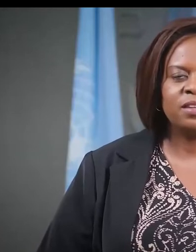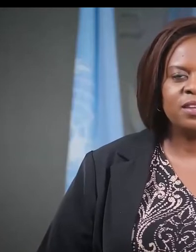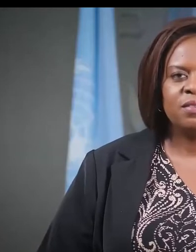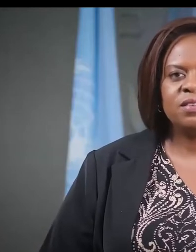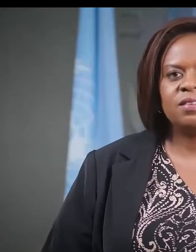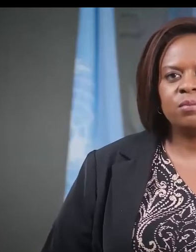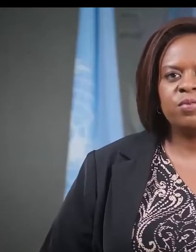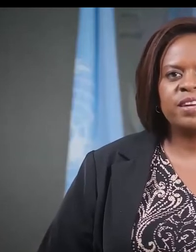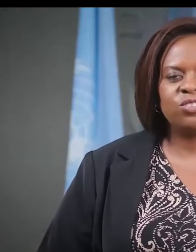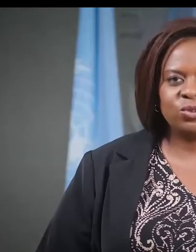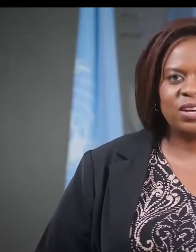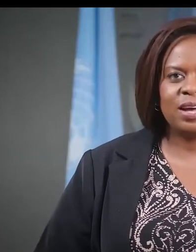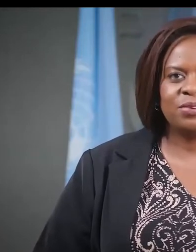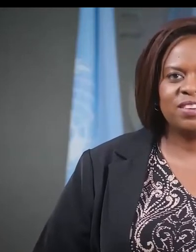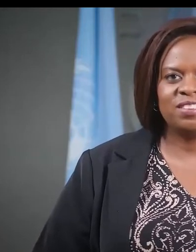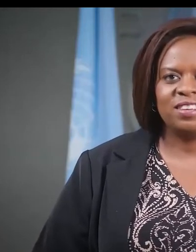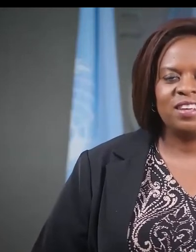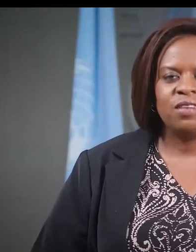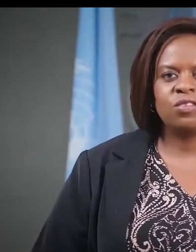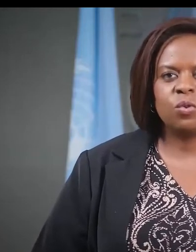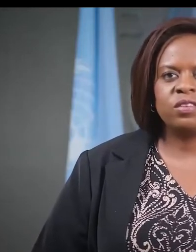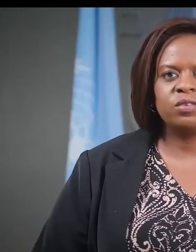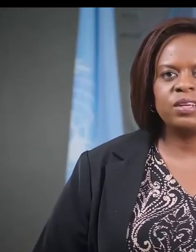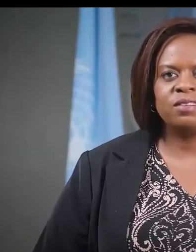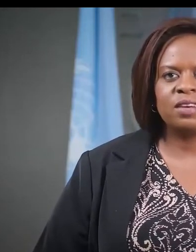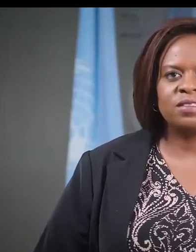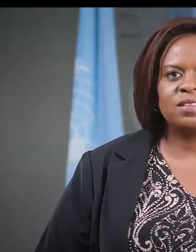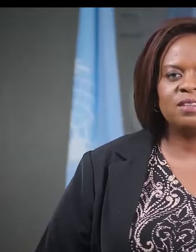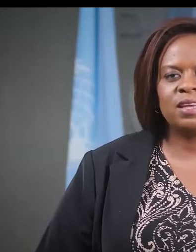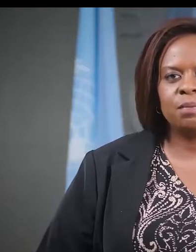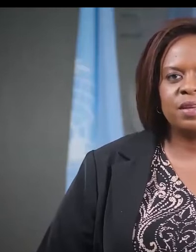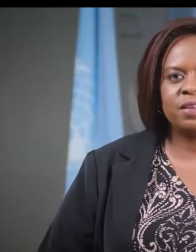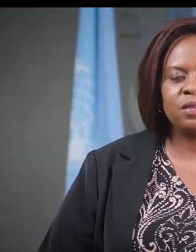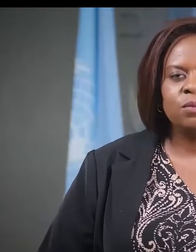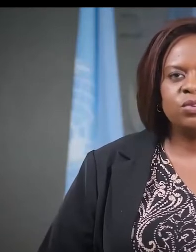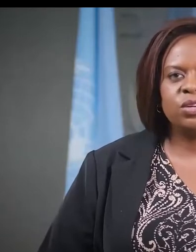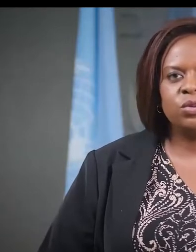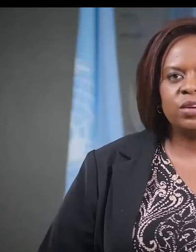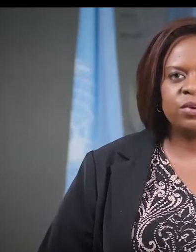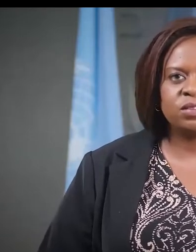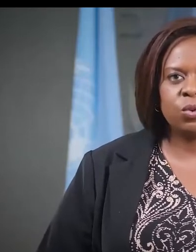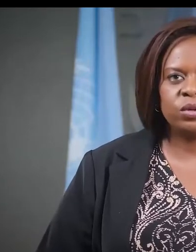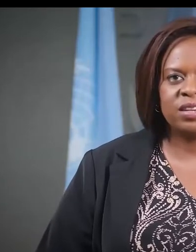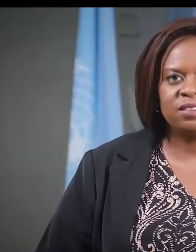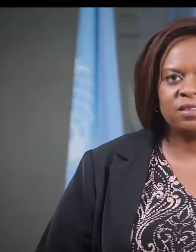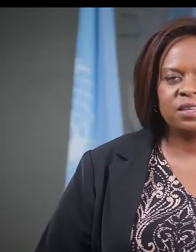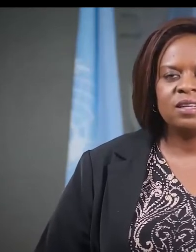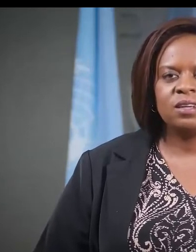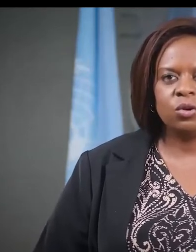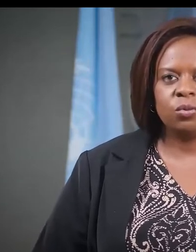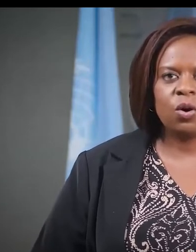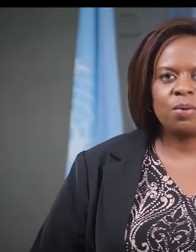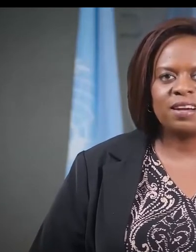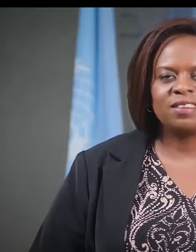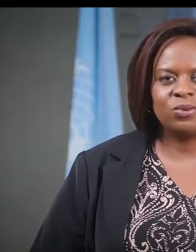Markar. This exemplifies true collaboration, the sort that we endeavor to see take place between UN resident coordinators